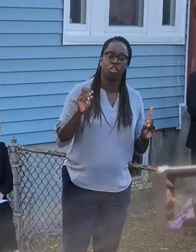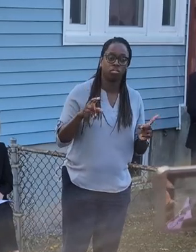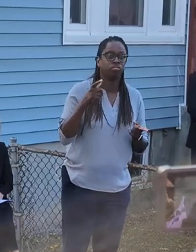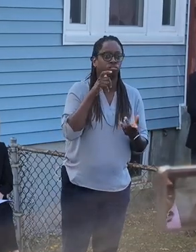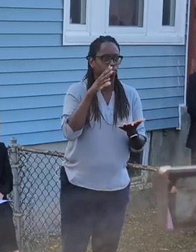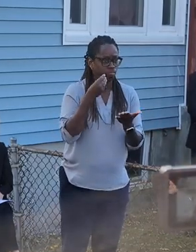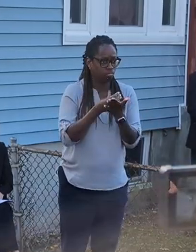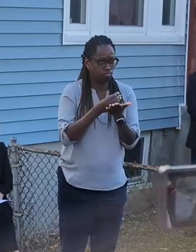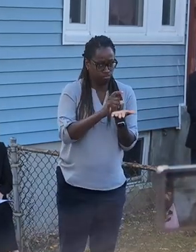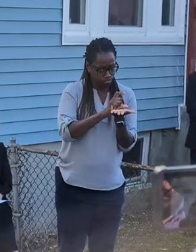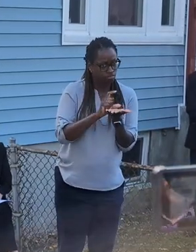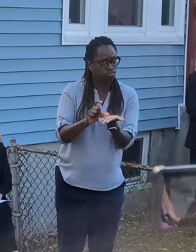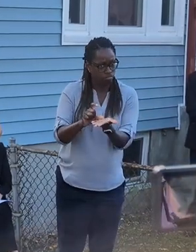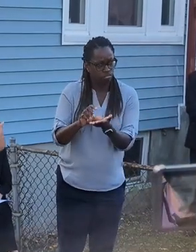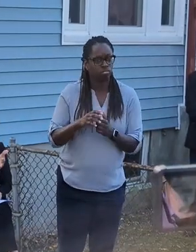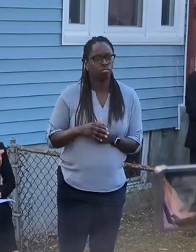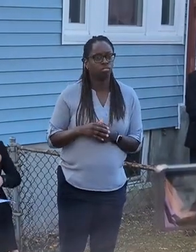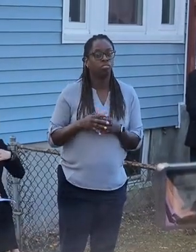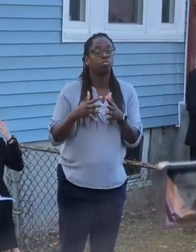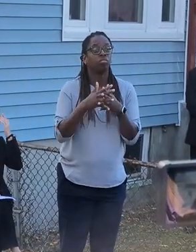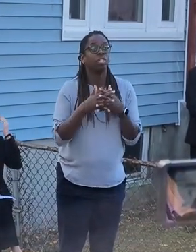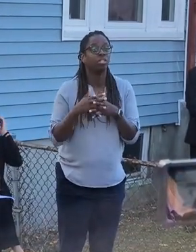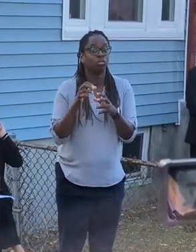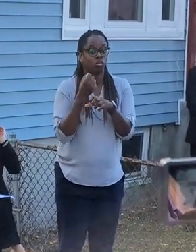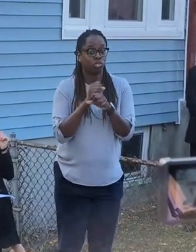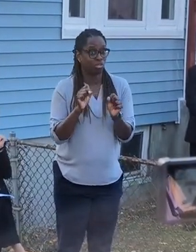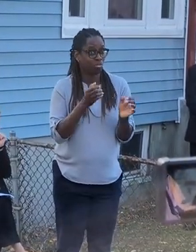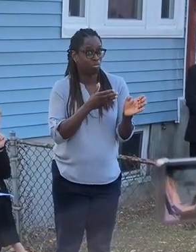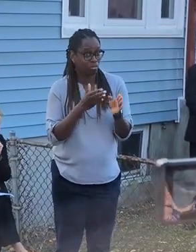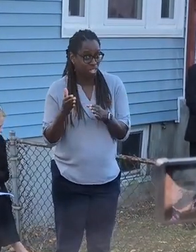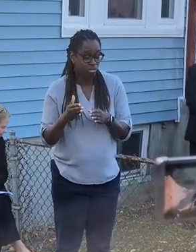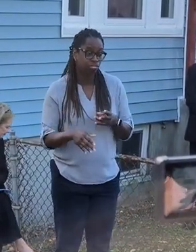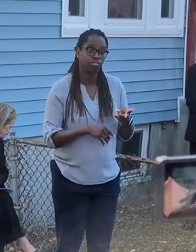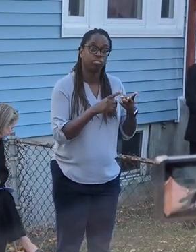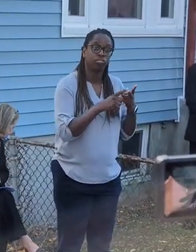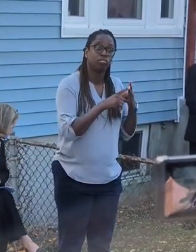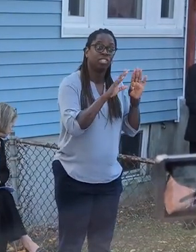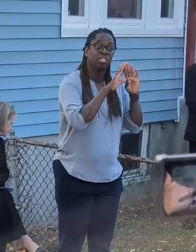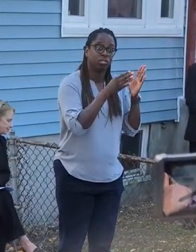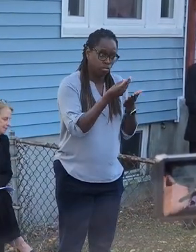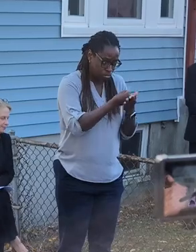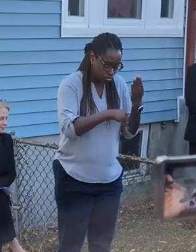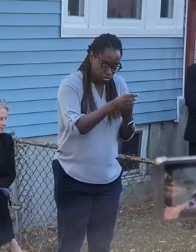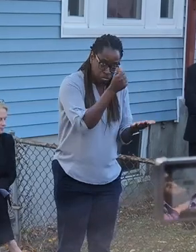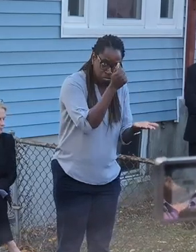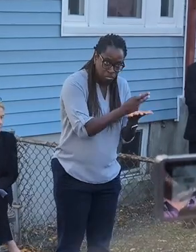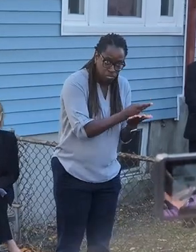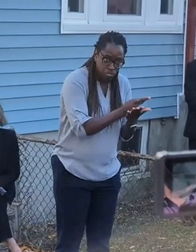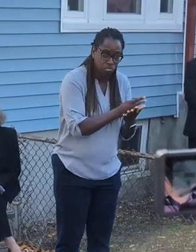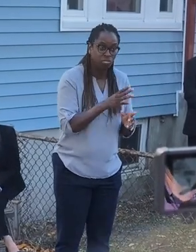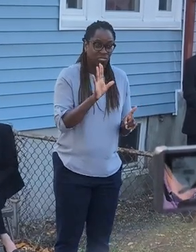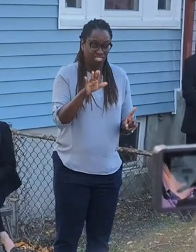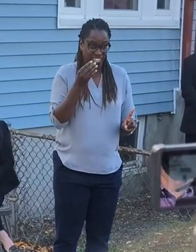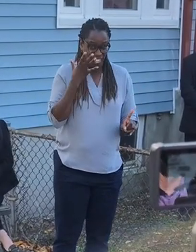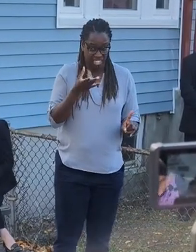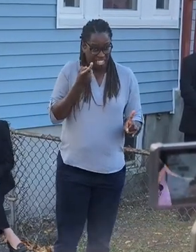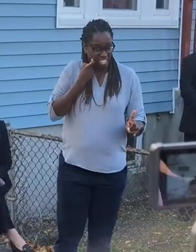through the American Rescue Plan, with the approval of city budgets, and with this latest,